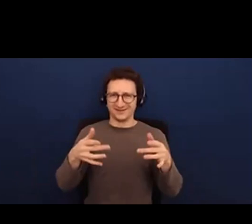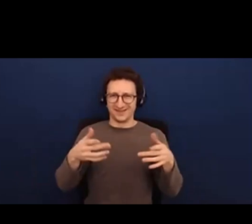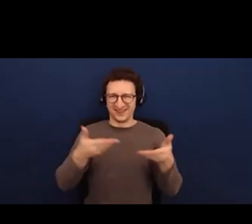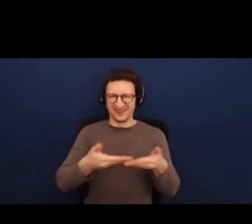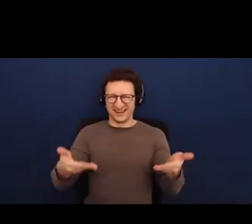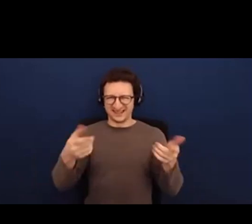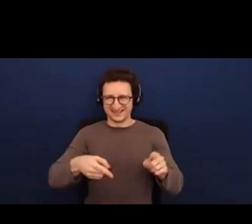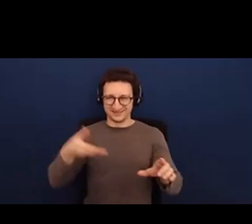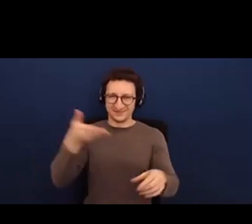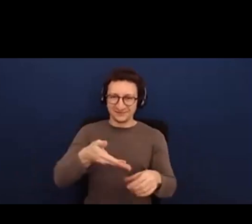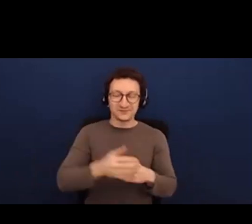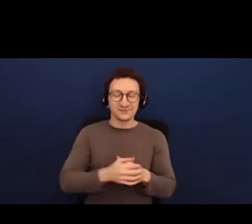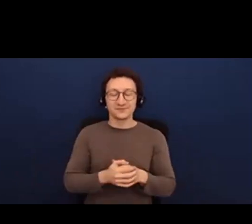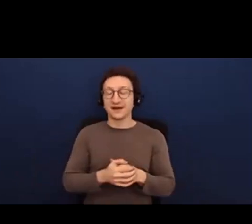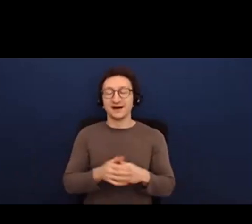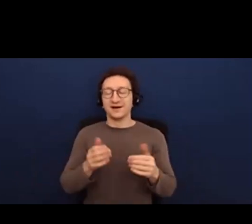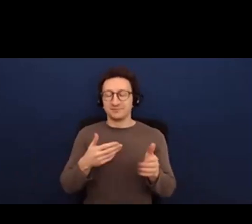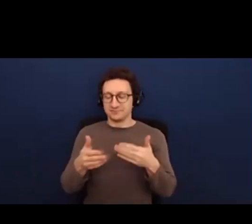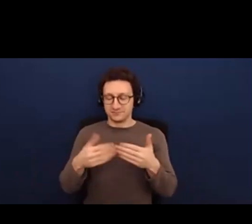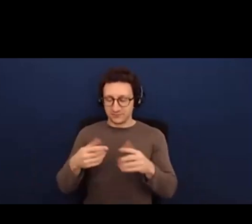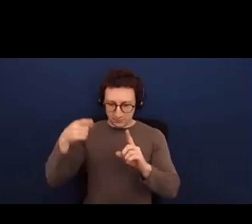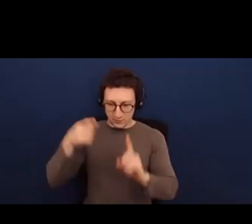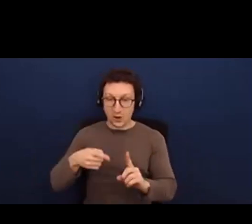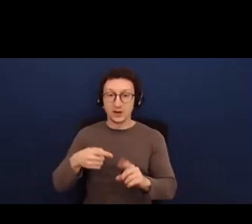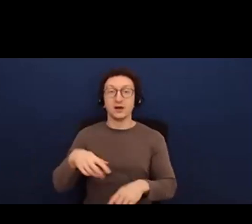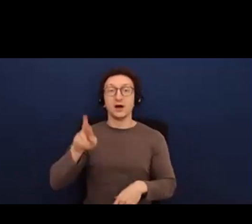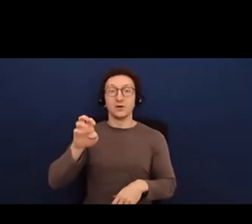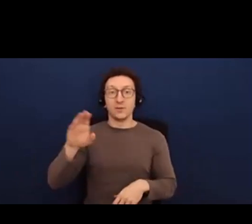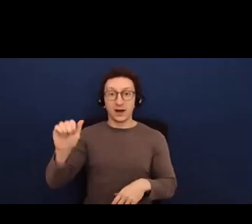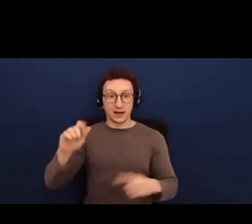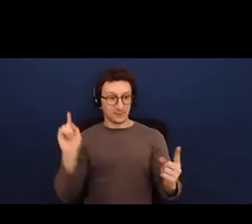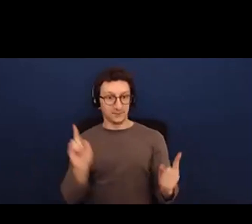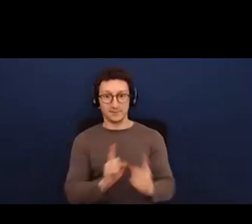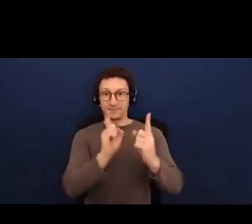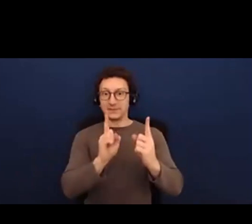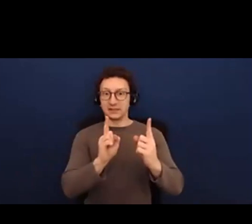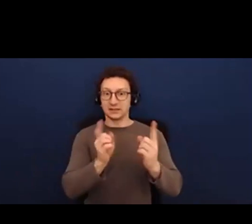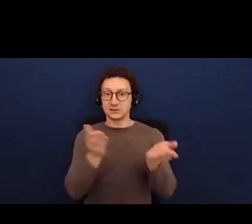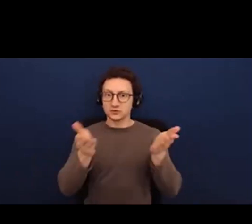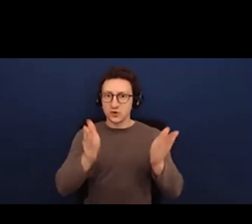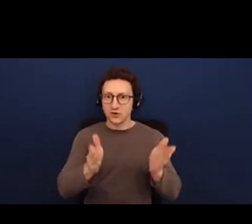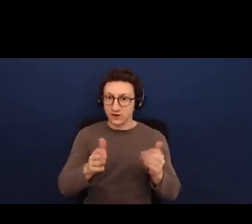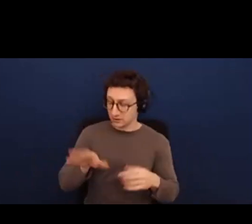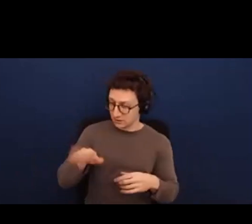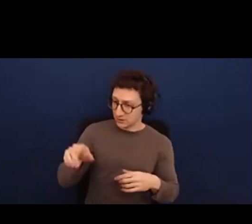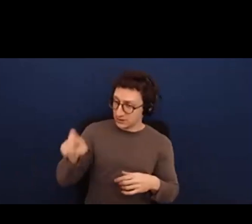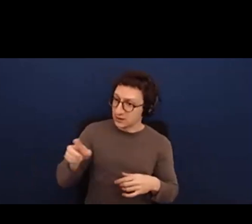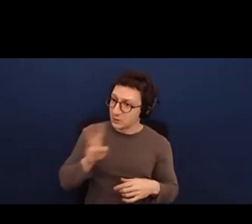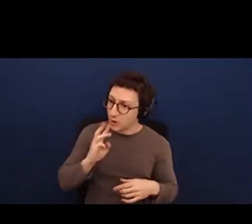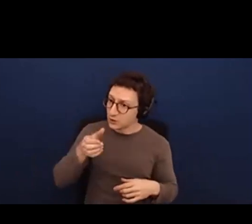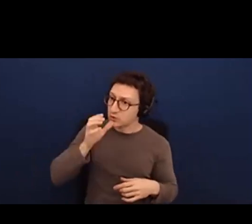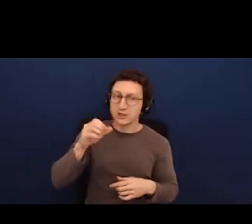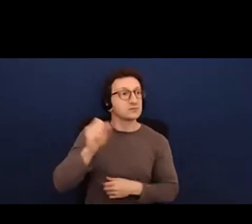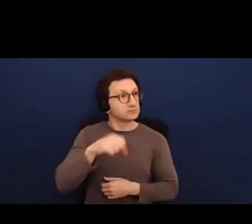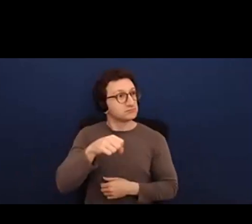Rebecca offers to water the camels for Eliezer. And I Googled